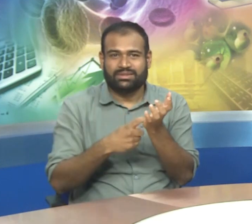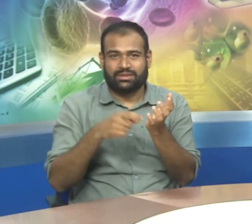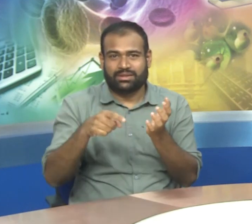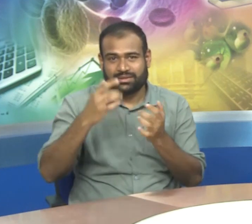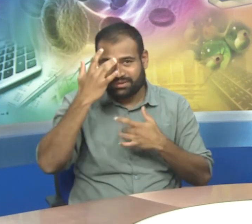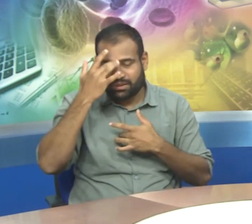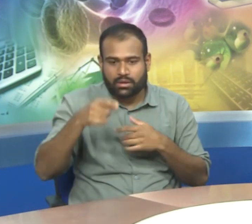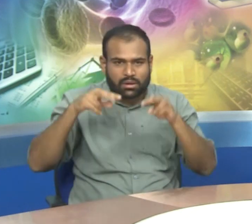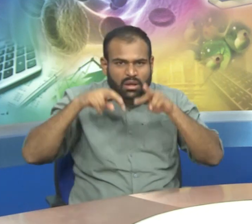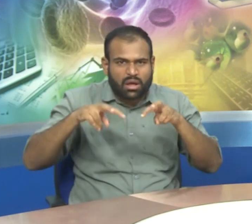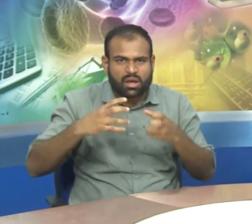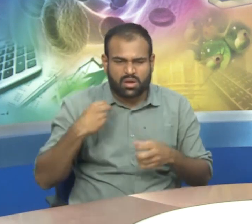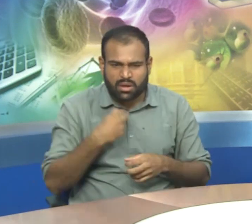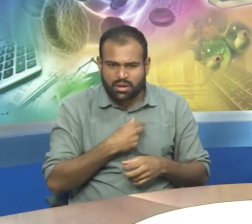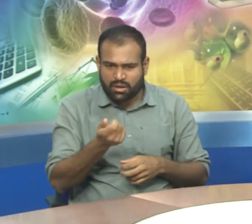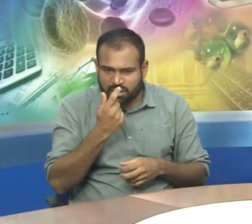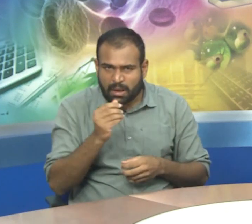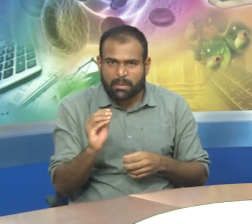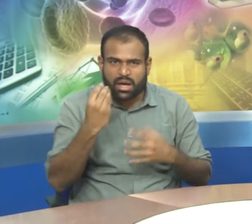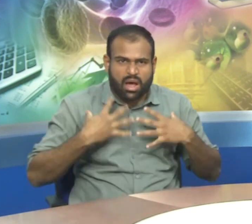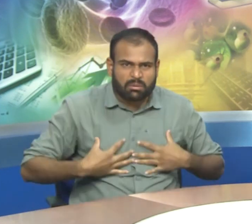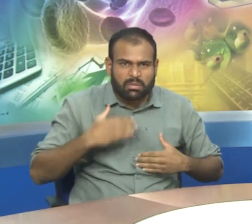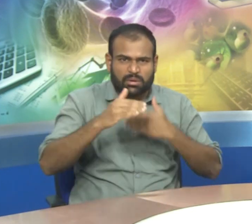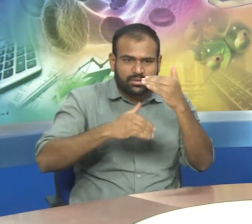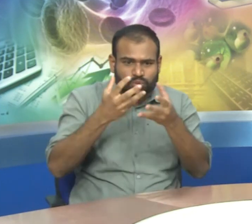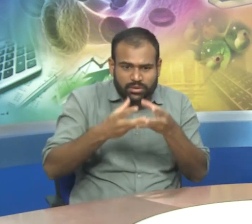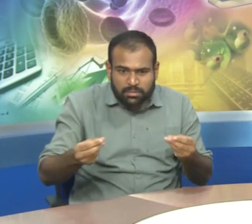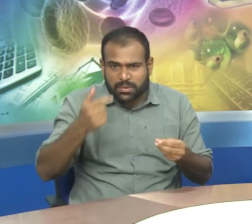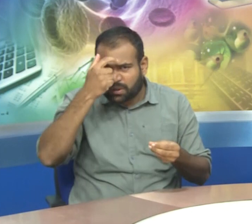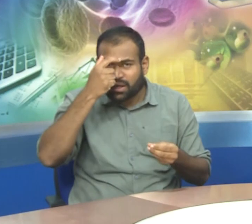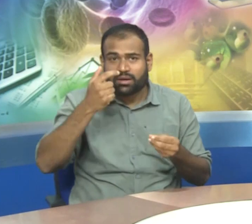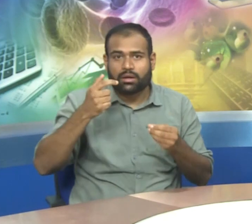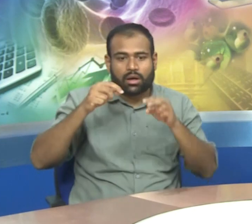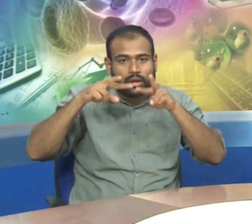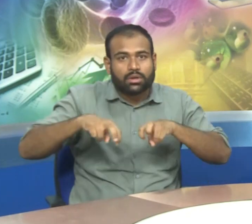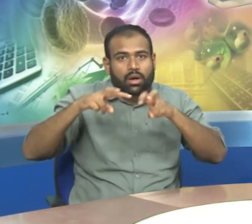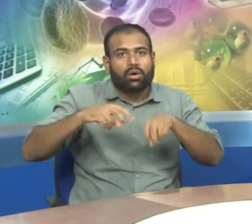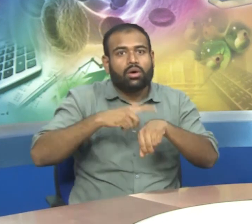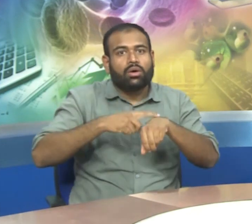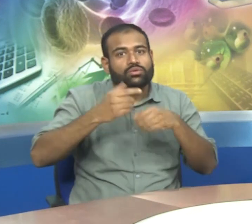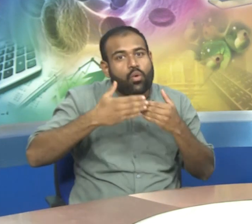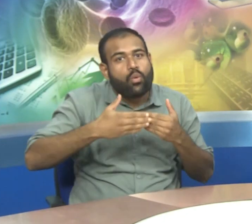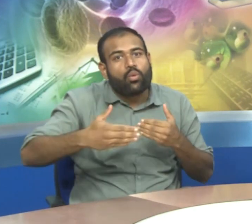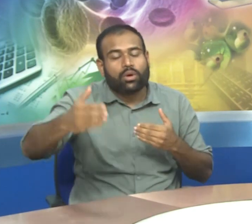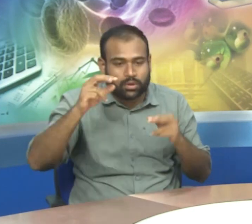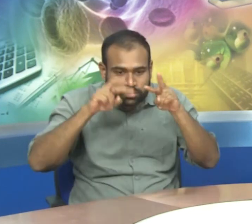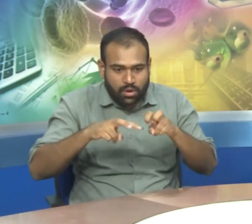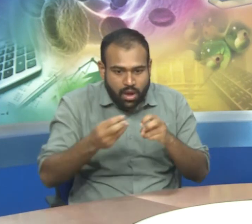For example, new inventions in the field of library classification and new